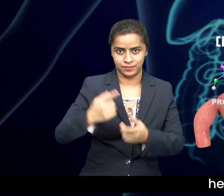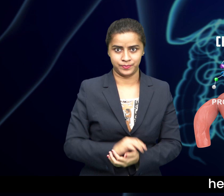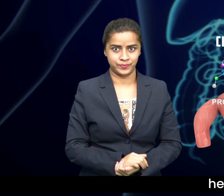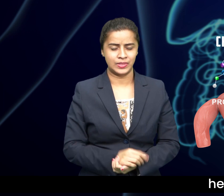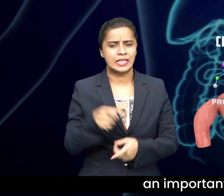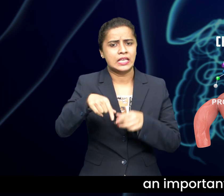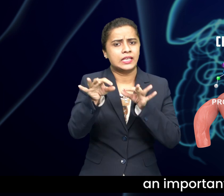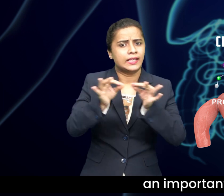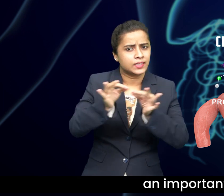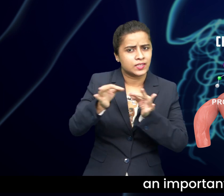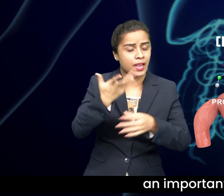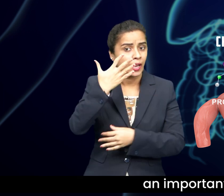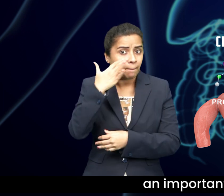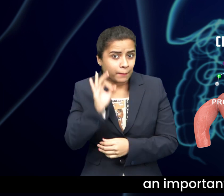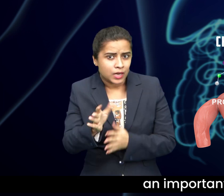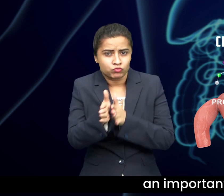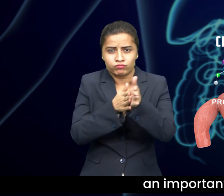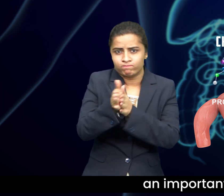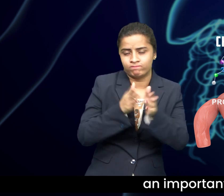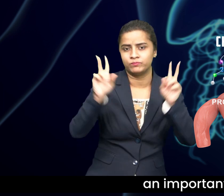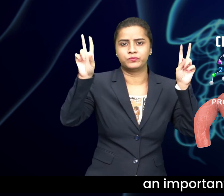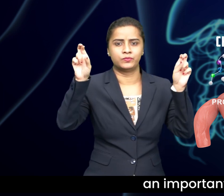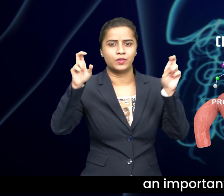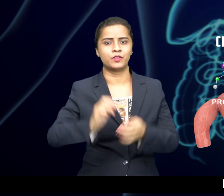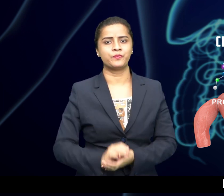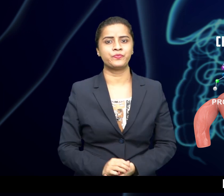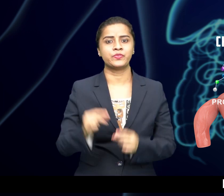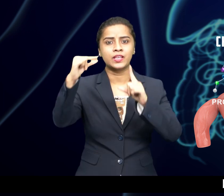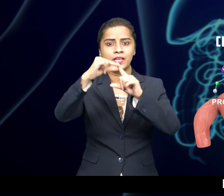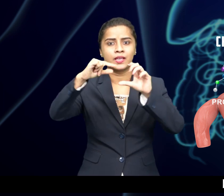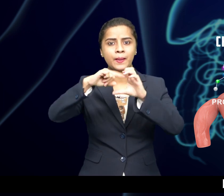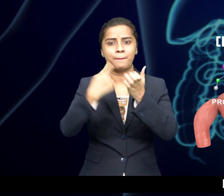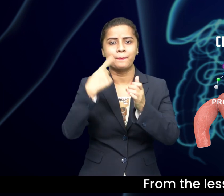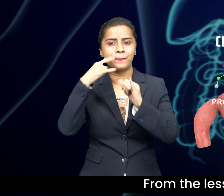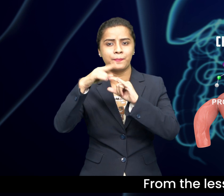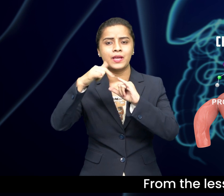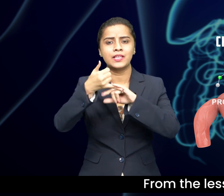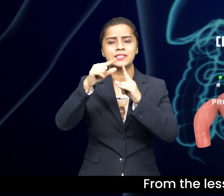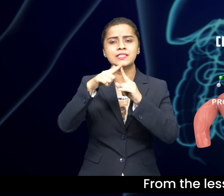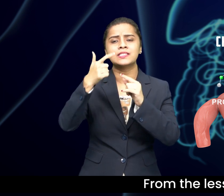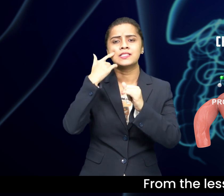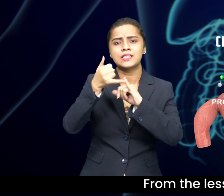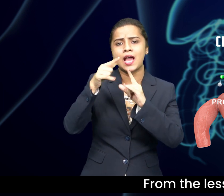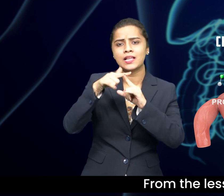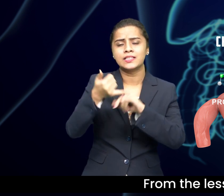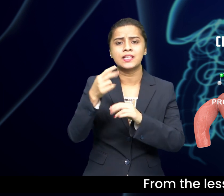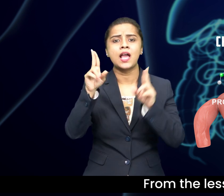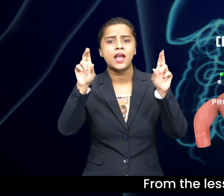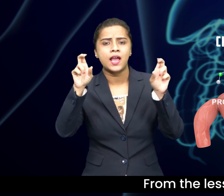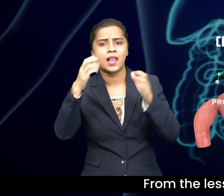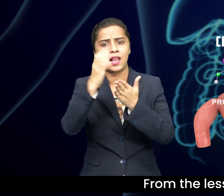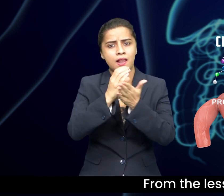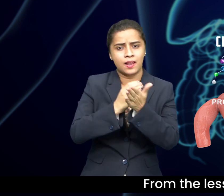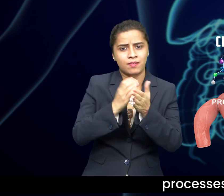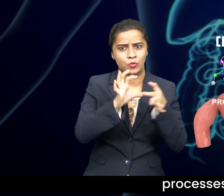here to explain an important and interesting topic, peristalsis, from the lesson